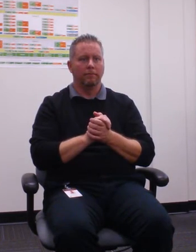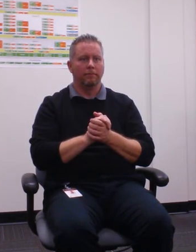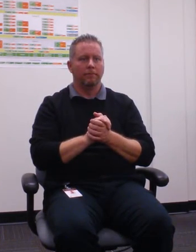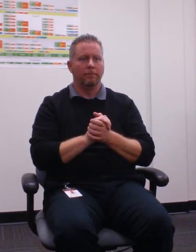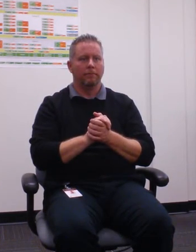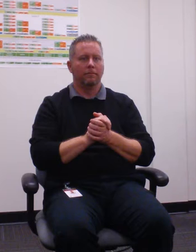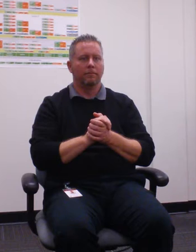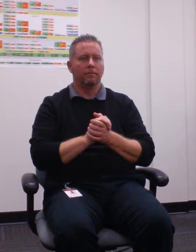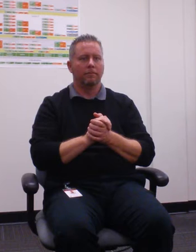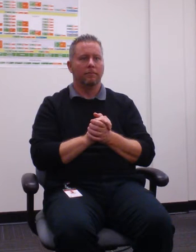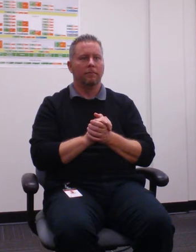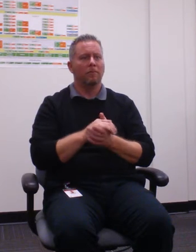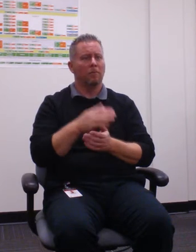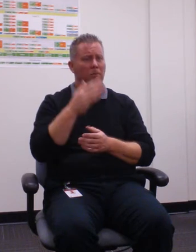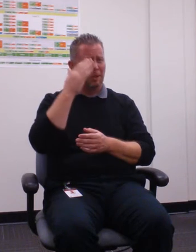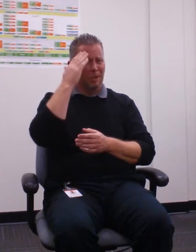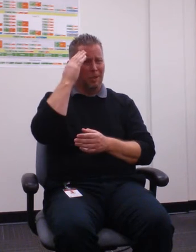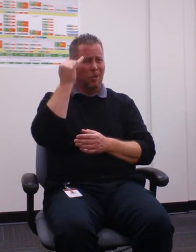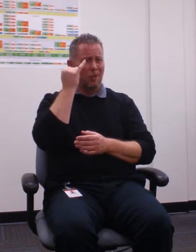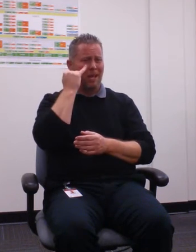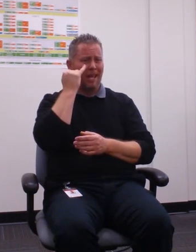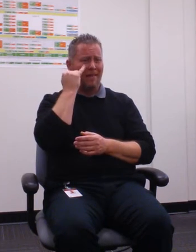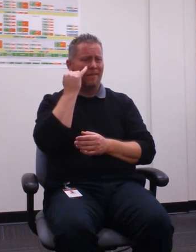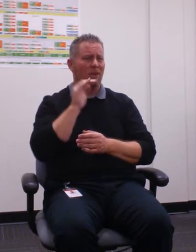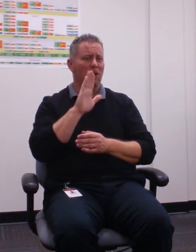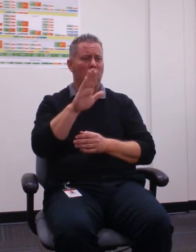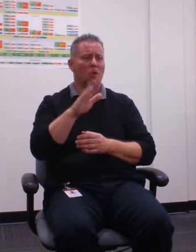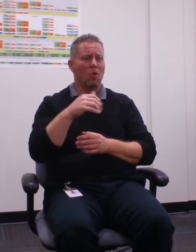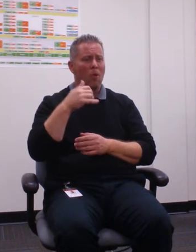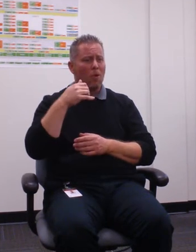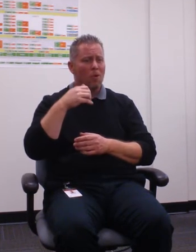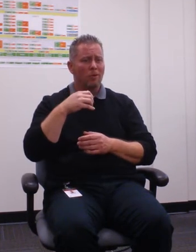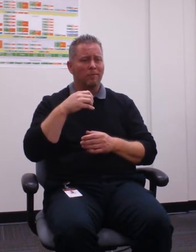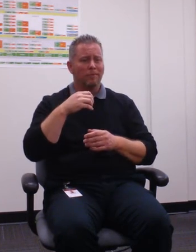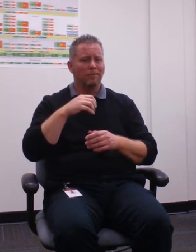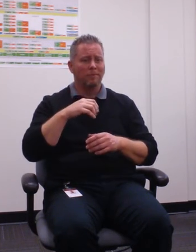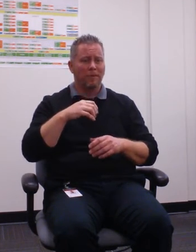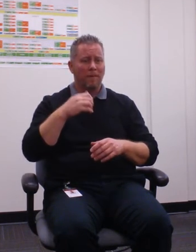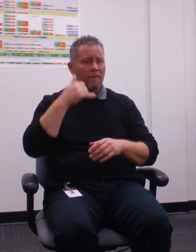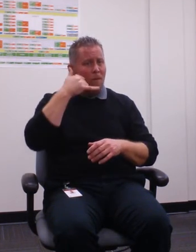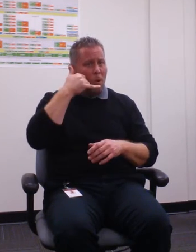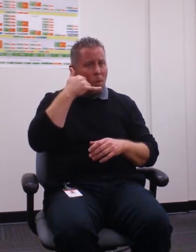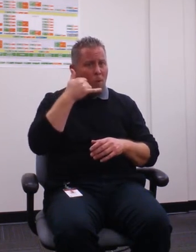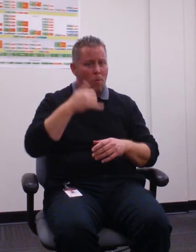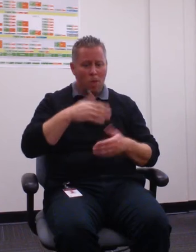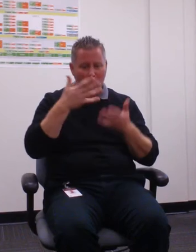You know when you lose your cell phone, you call it with somebody else's phone to find out where it's at?